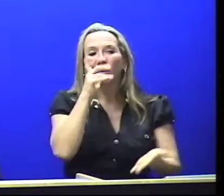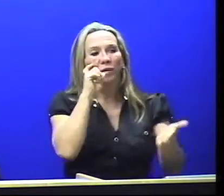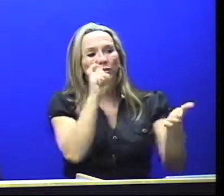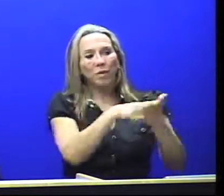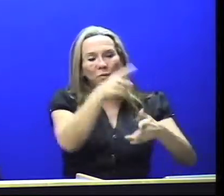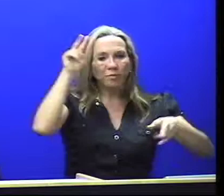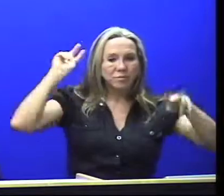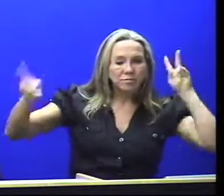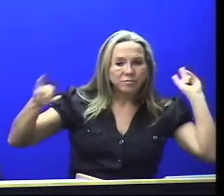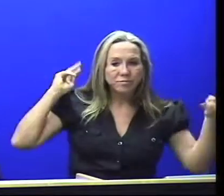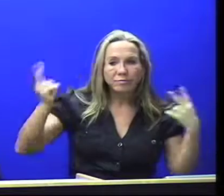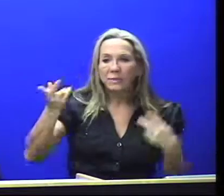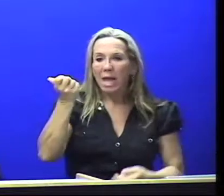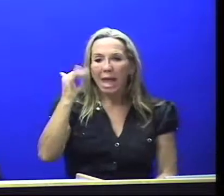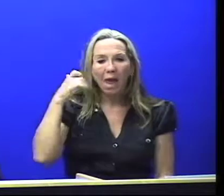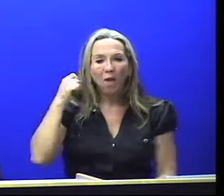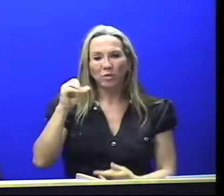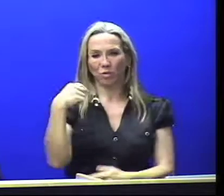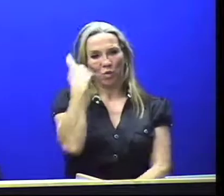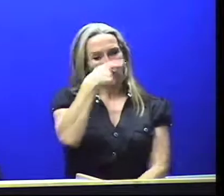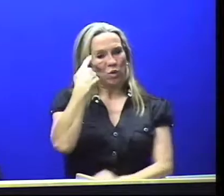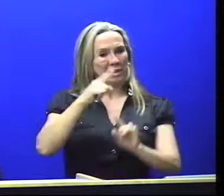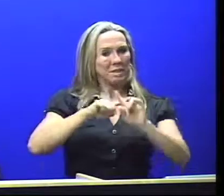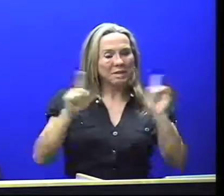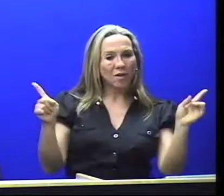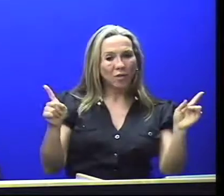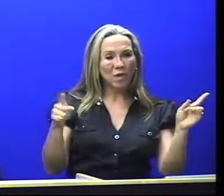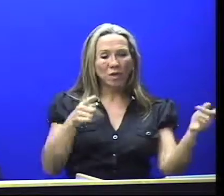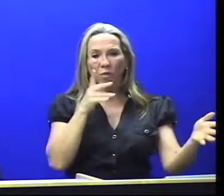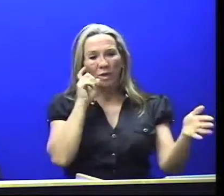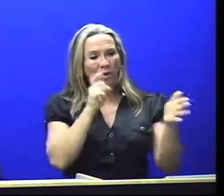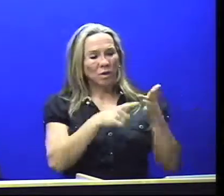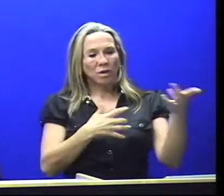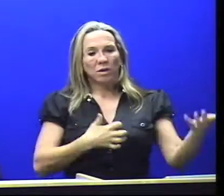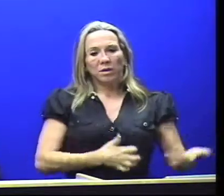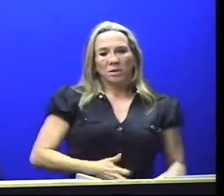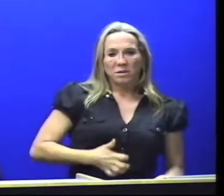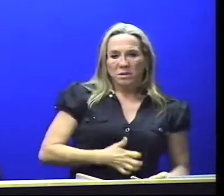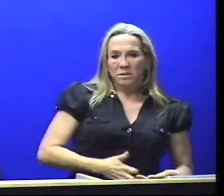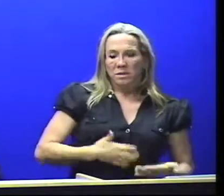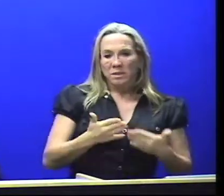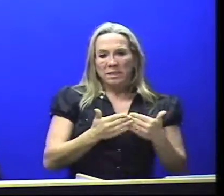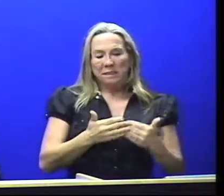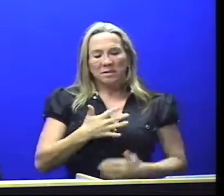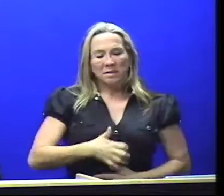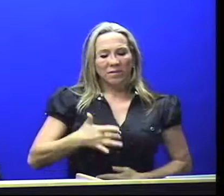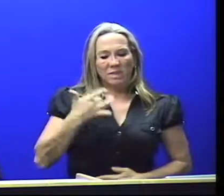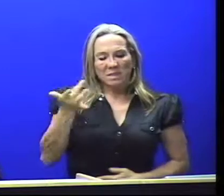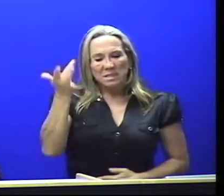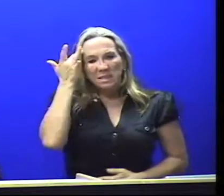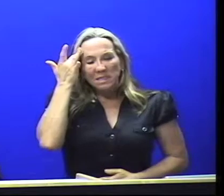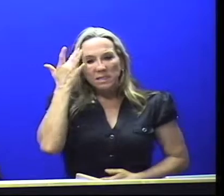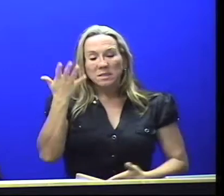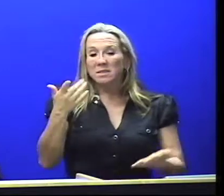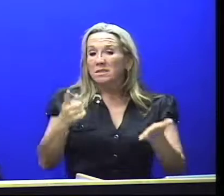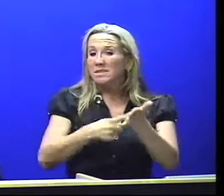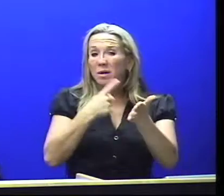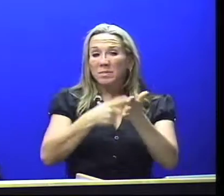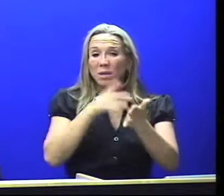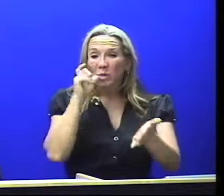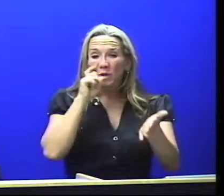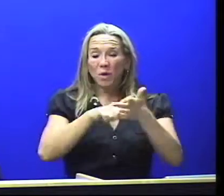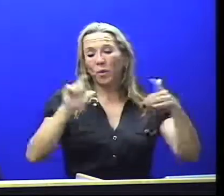they look different. If they're nauseous or sick to their stomach, sometimes they lose